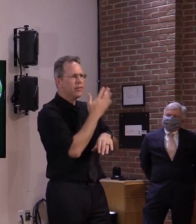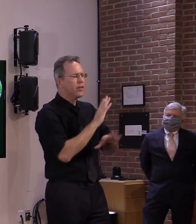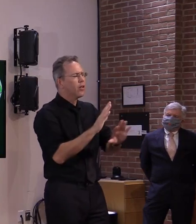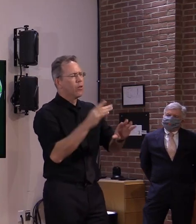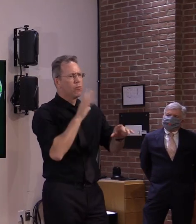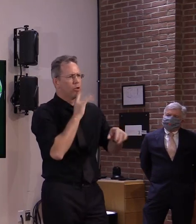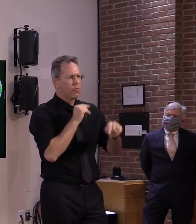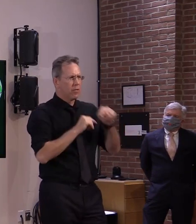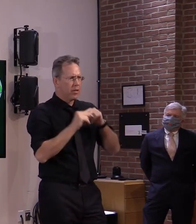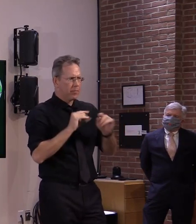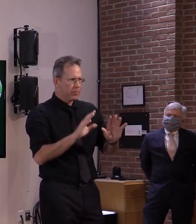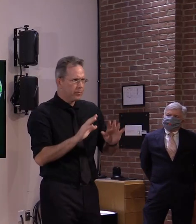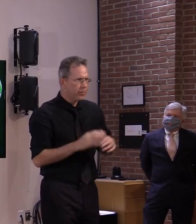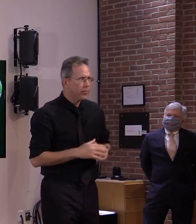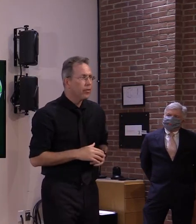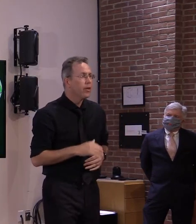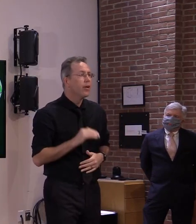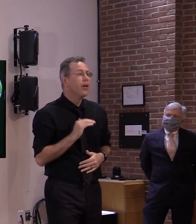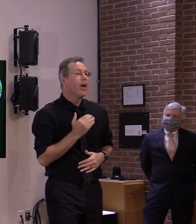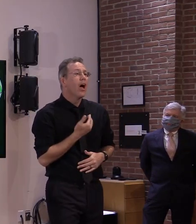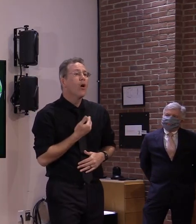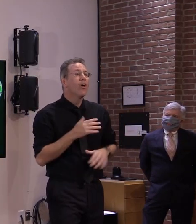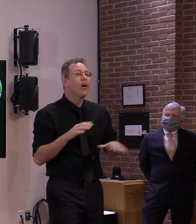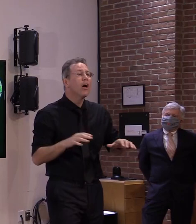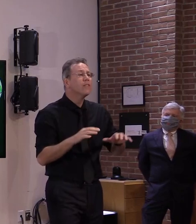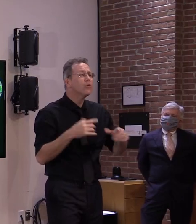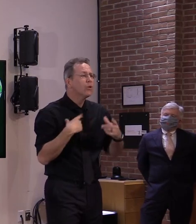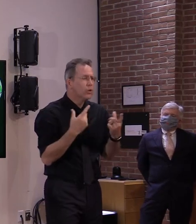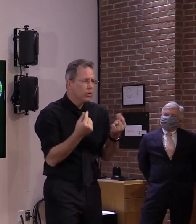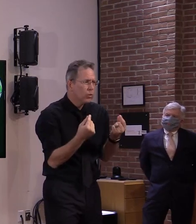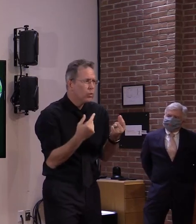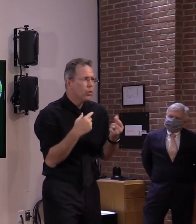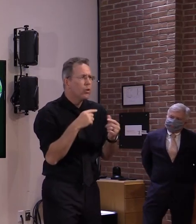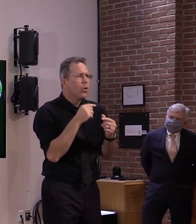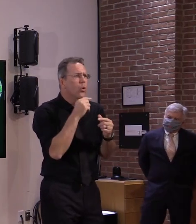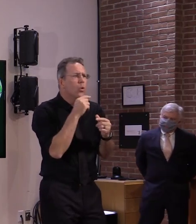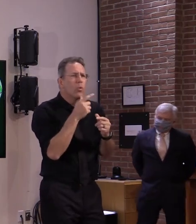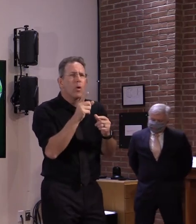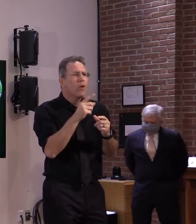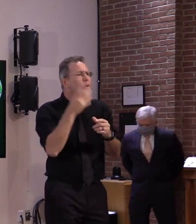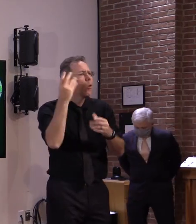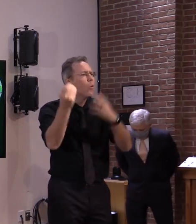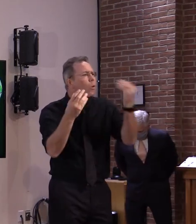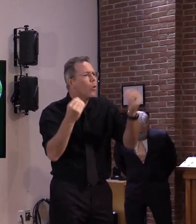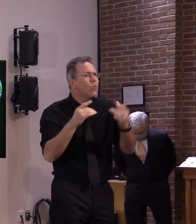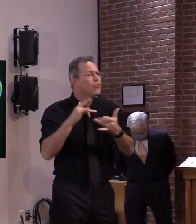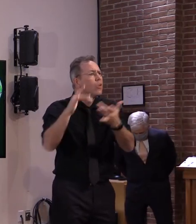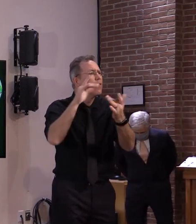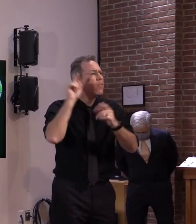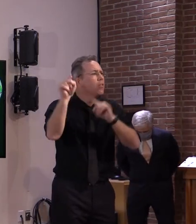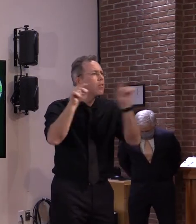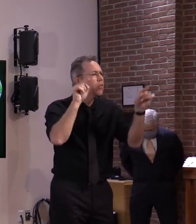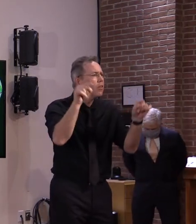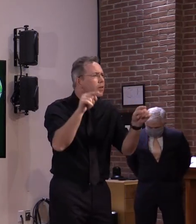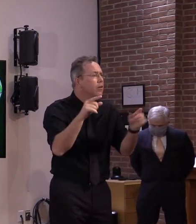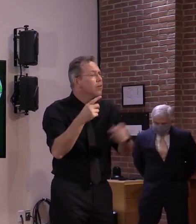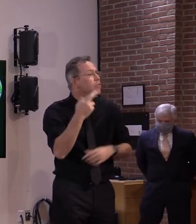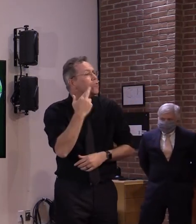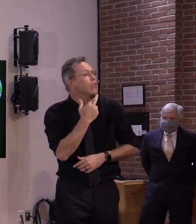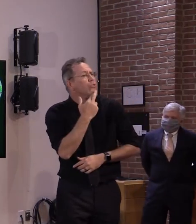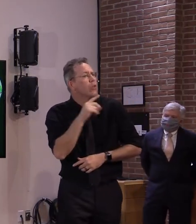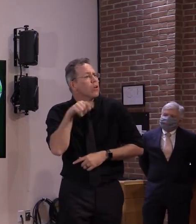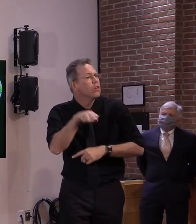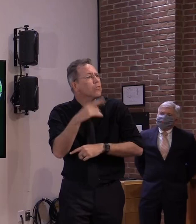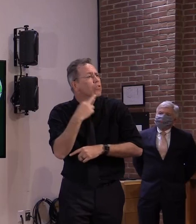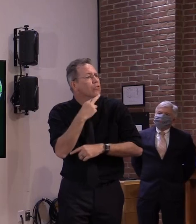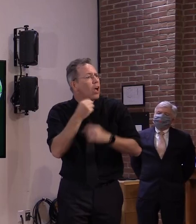on travel, on frequenting of restaurants and bars after certain hours. Southern New England